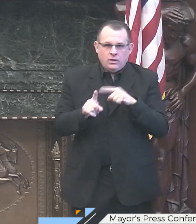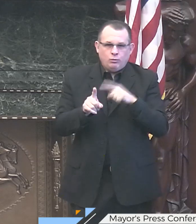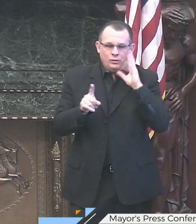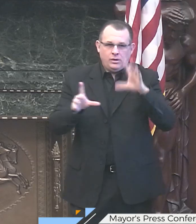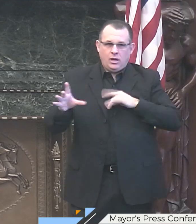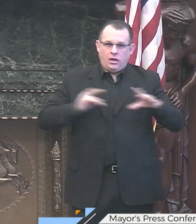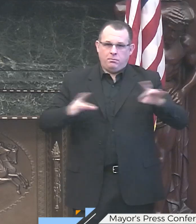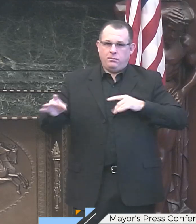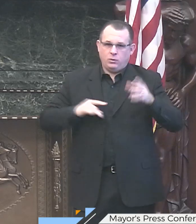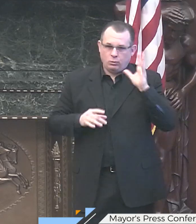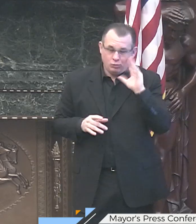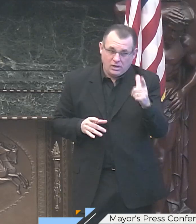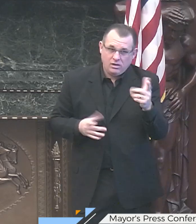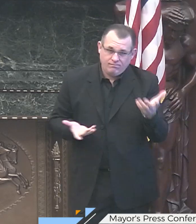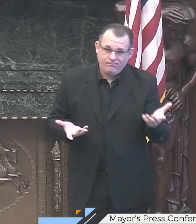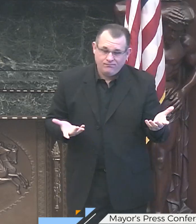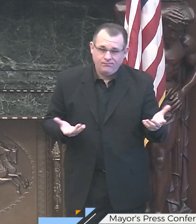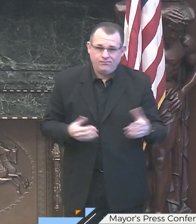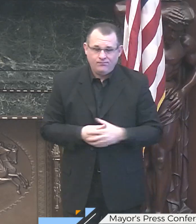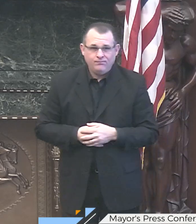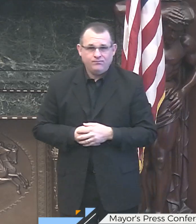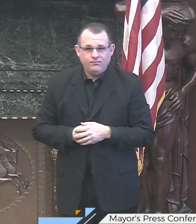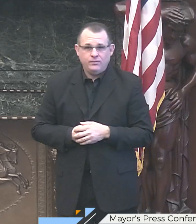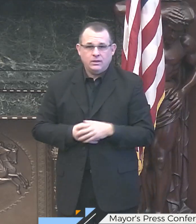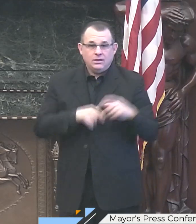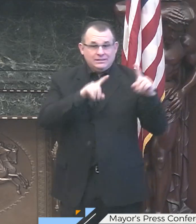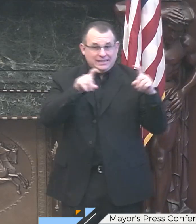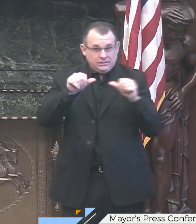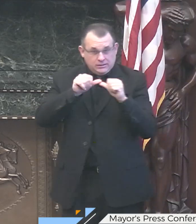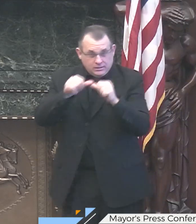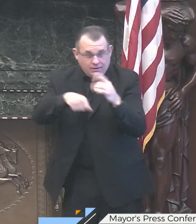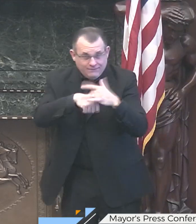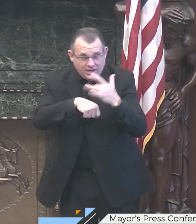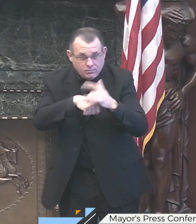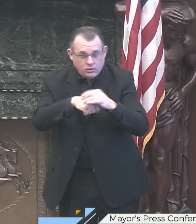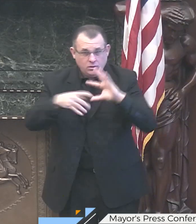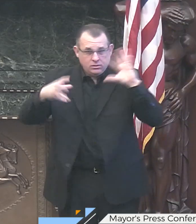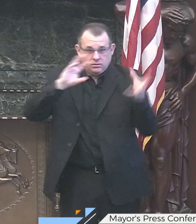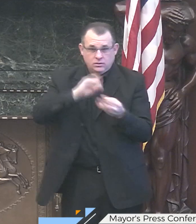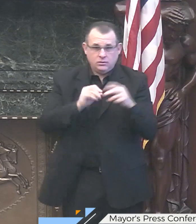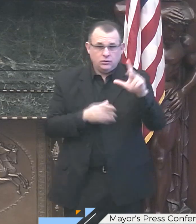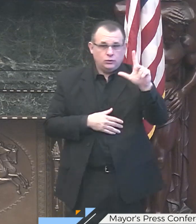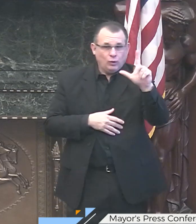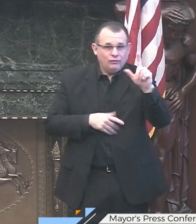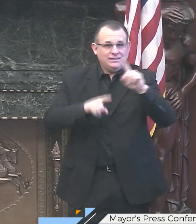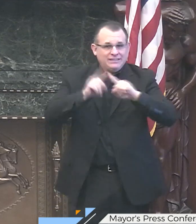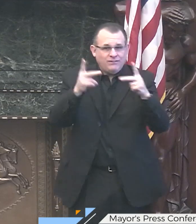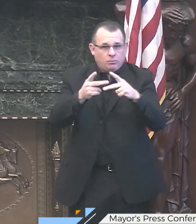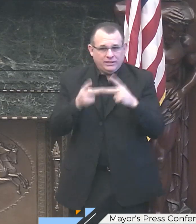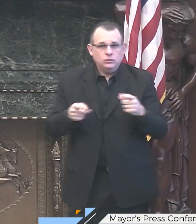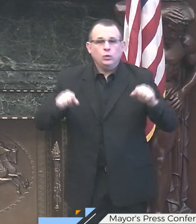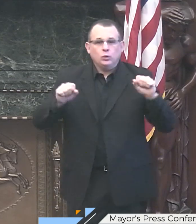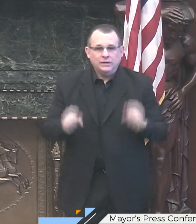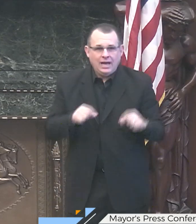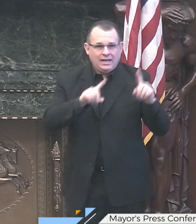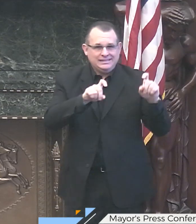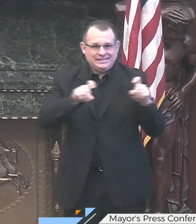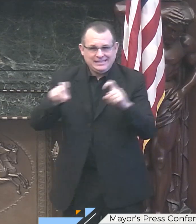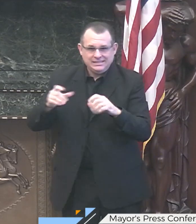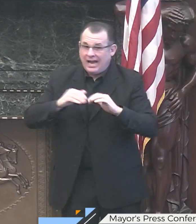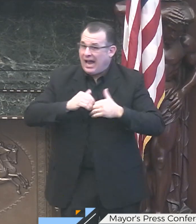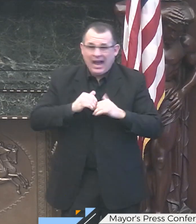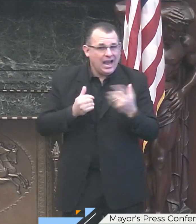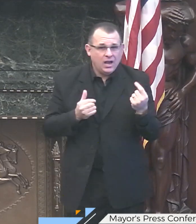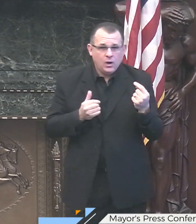Now, an update on testing. Testing continues to be available. We have 23 sites in the greater Philadelphia area. The way to access them is by referral. Contact your